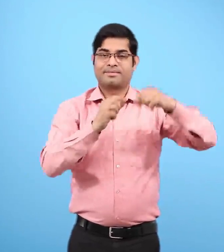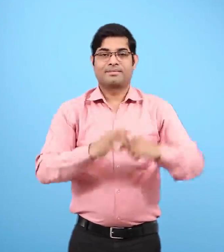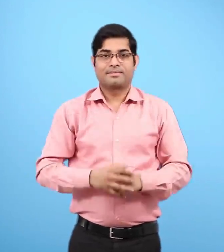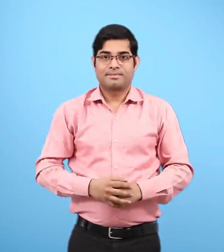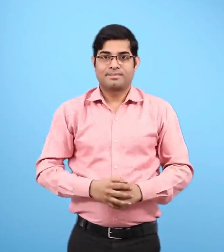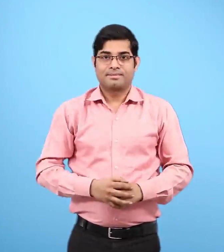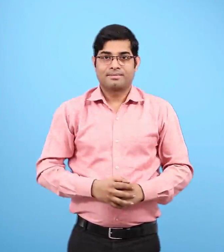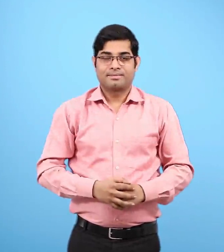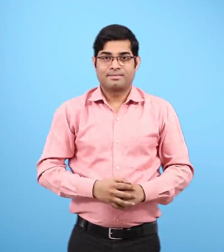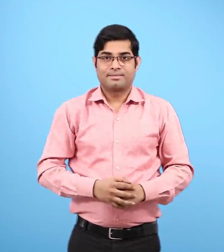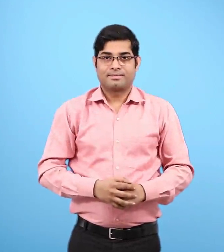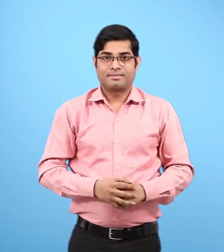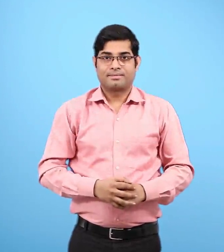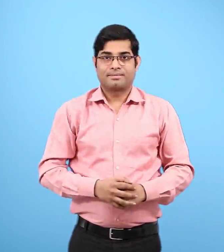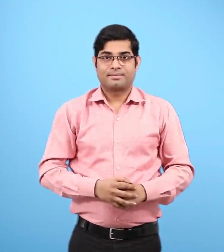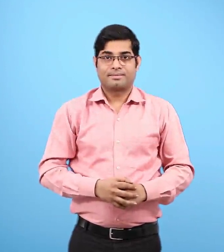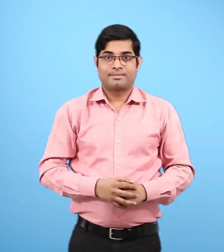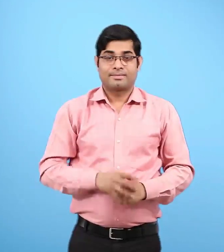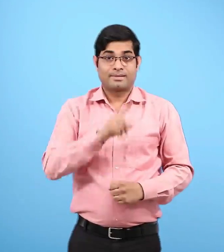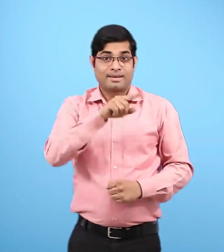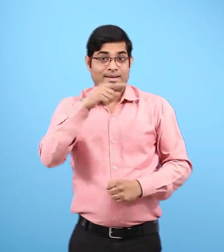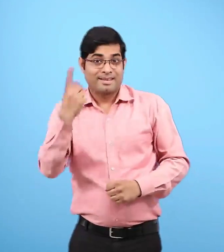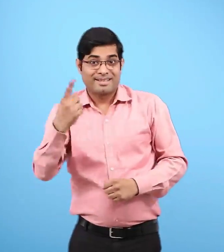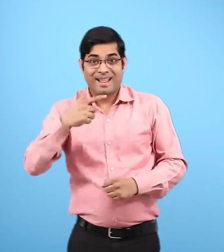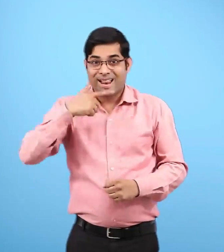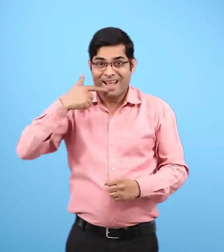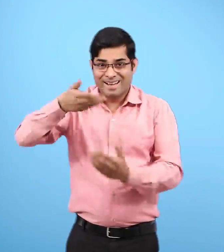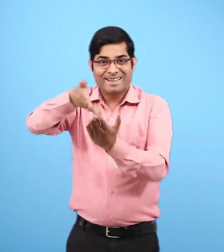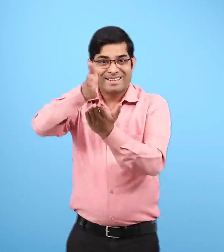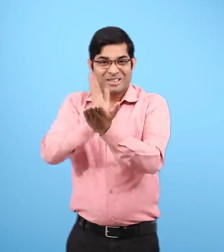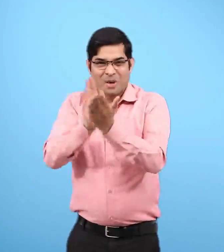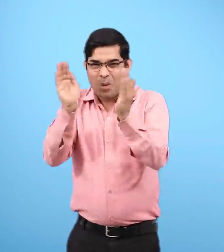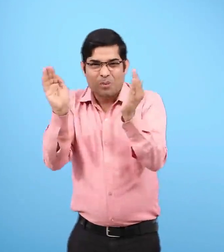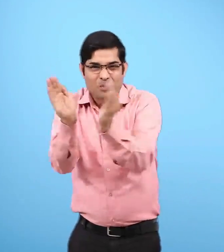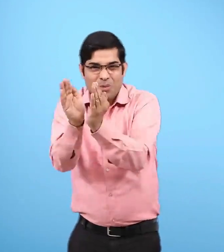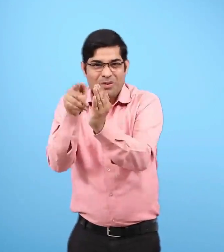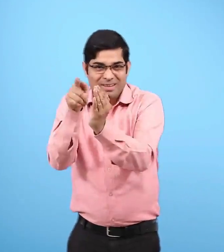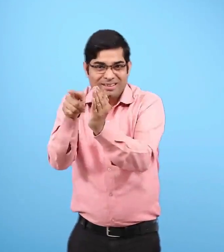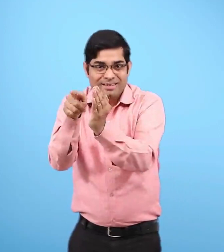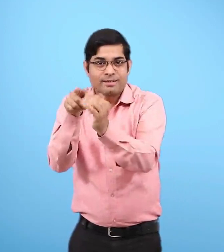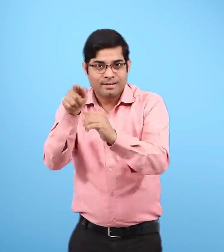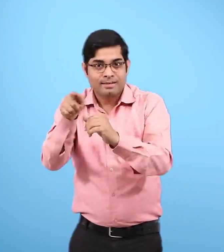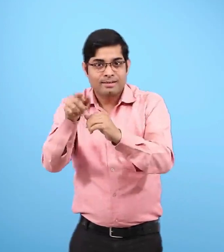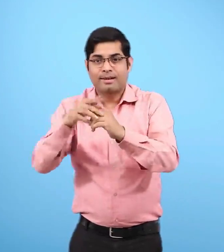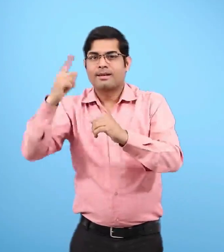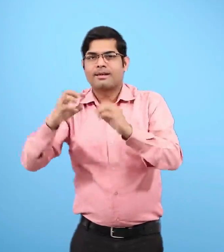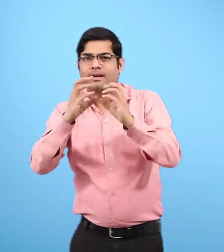And the word lightest is written beneath